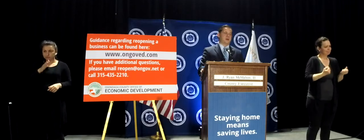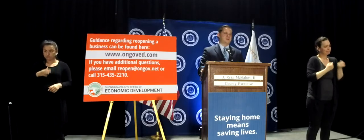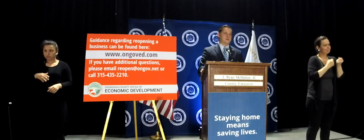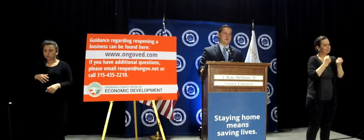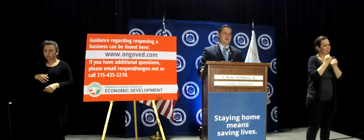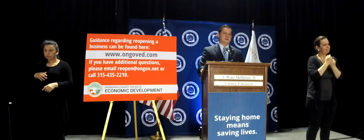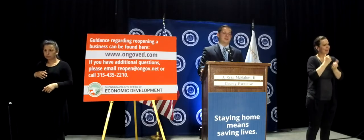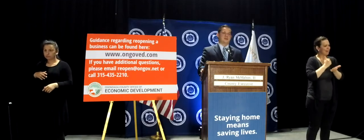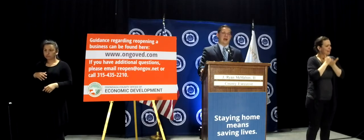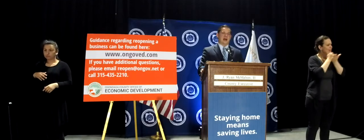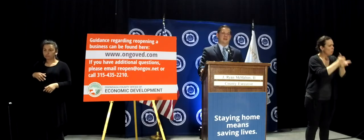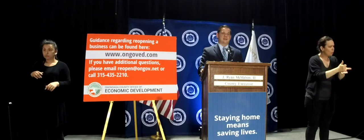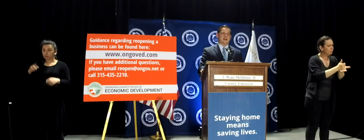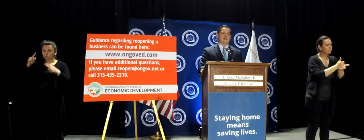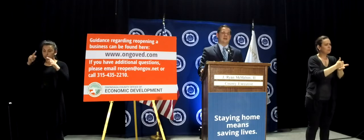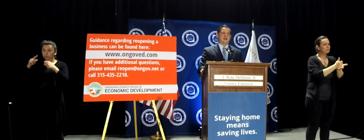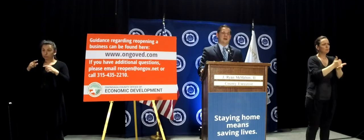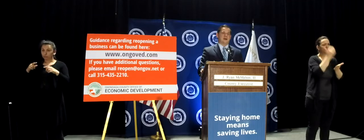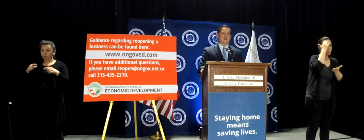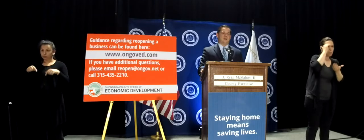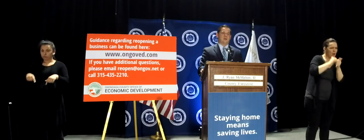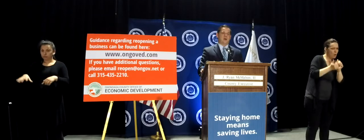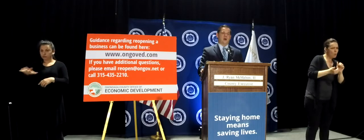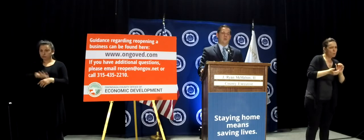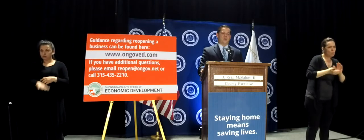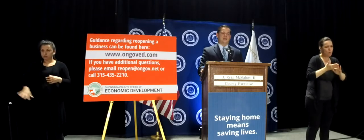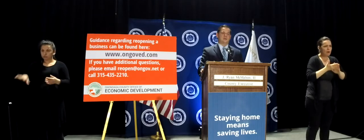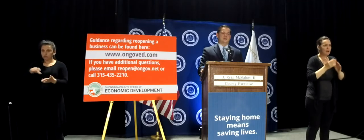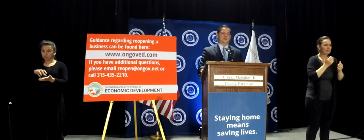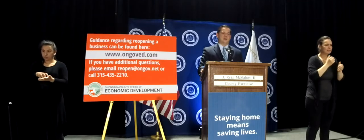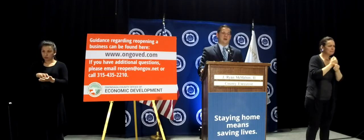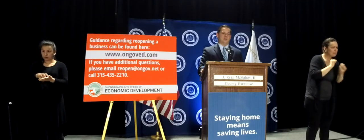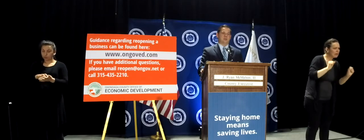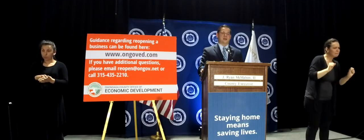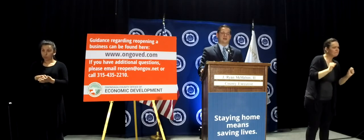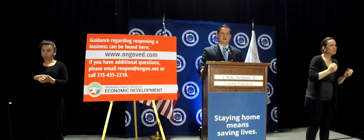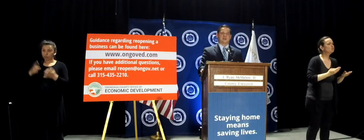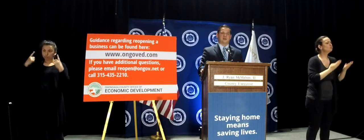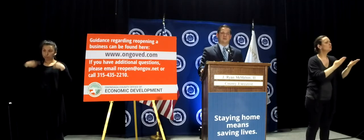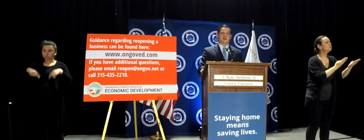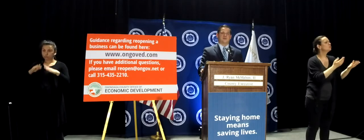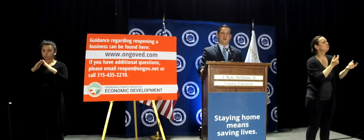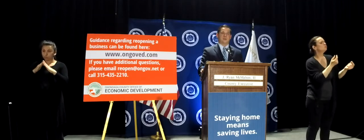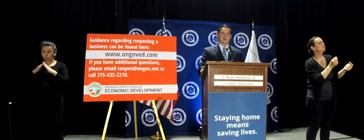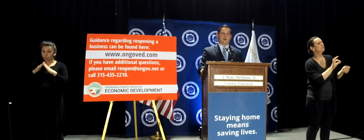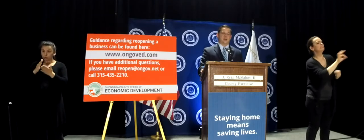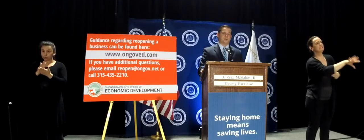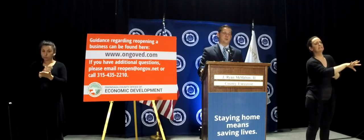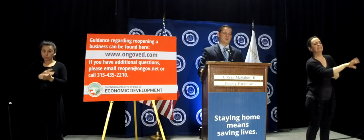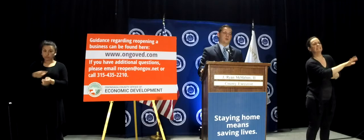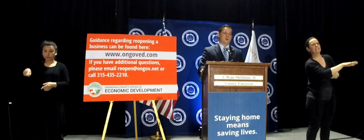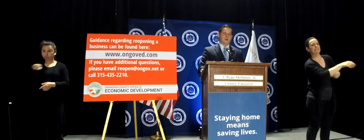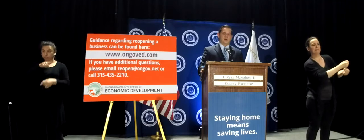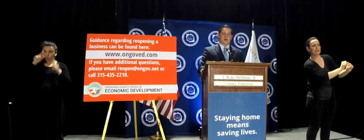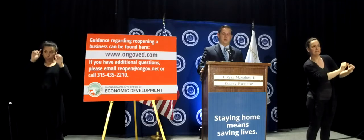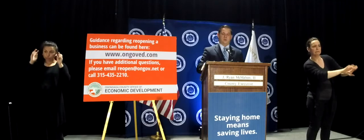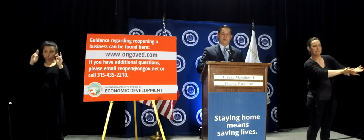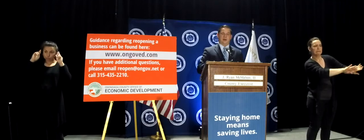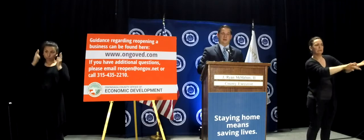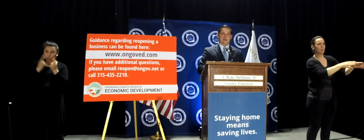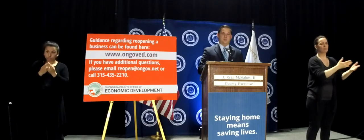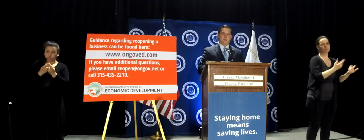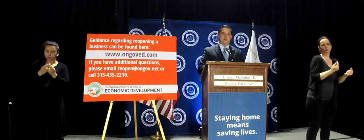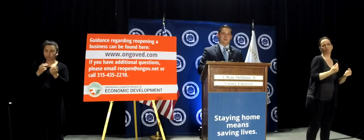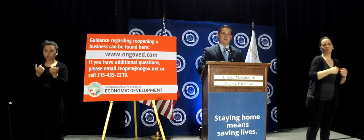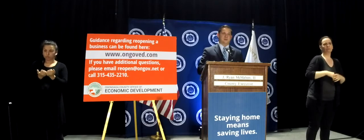in this space, to give guidance on how we can protect ourselves and our families and our neighbors. So we